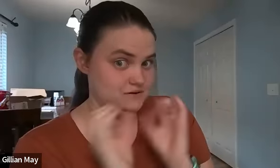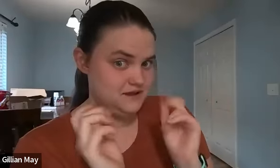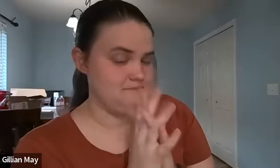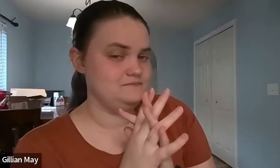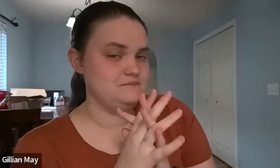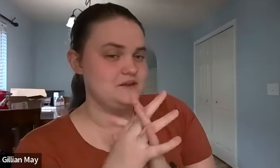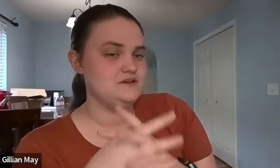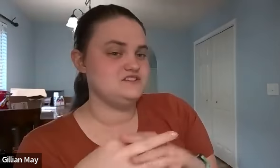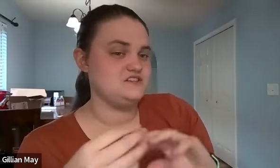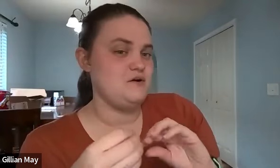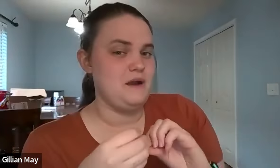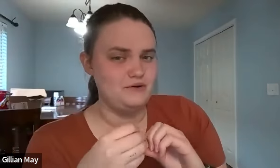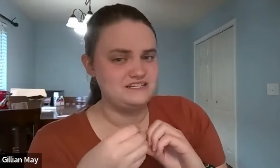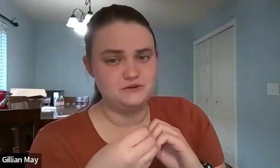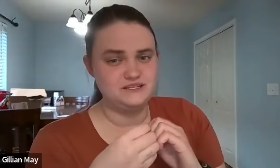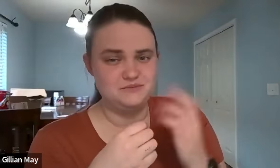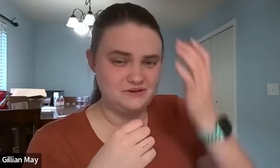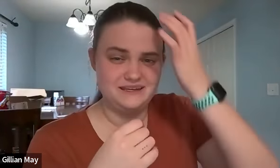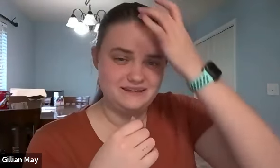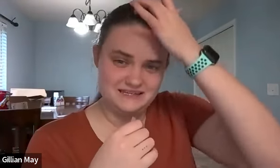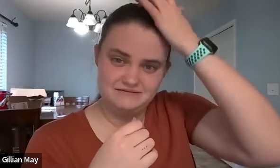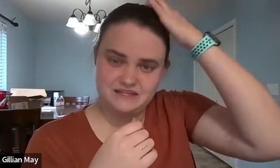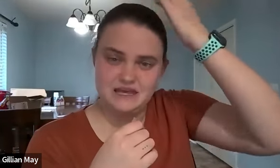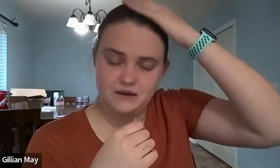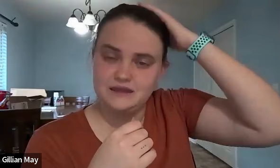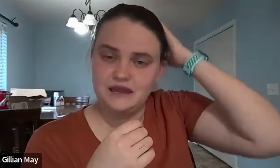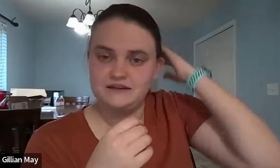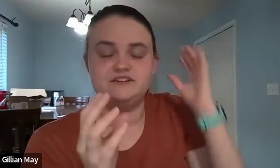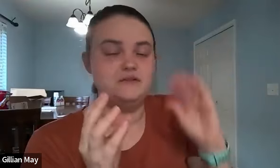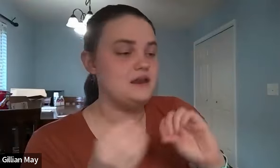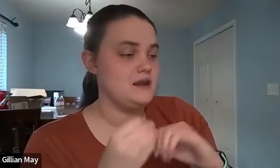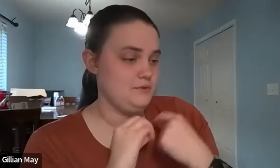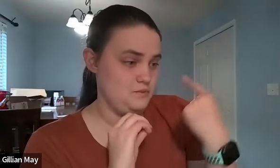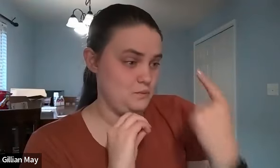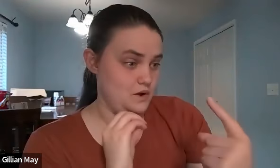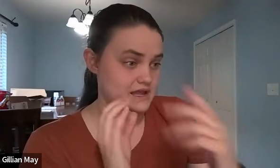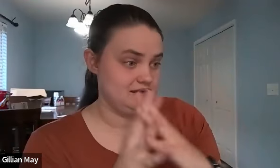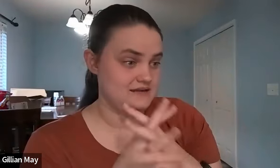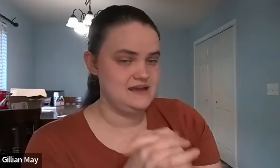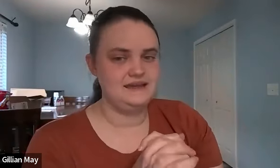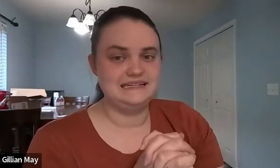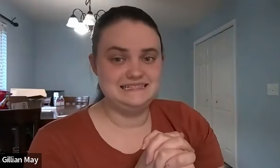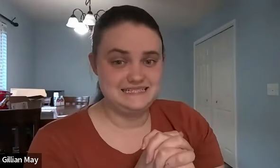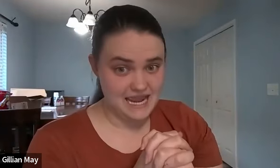Okay. So I'm going to start with number one again, because that's how I have to do that. Number one,